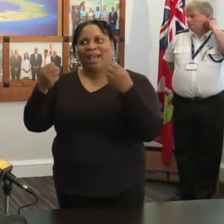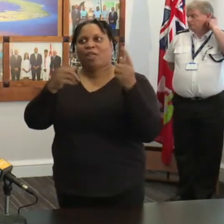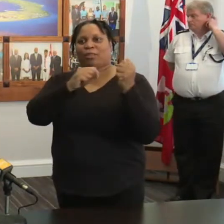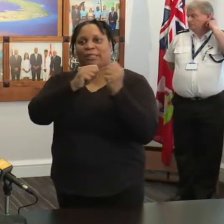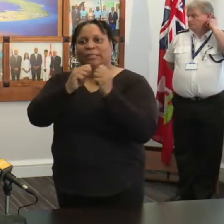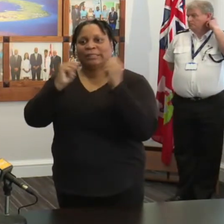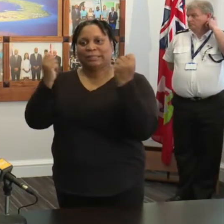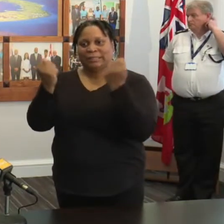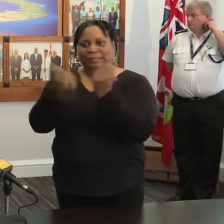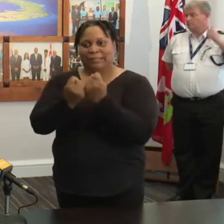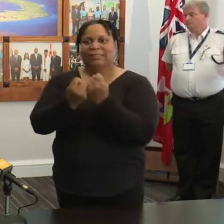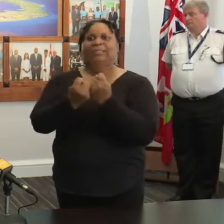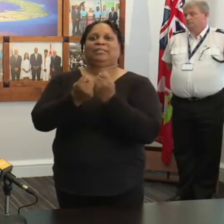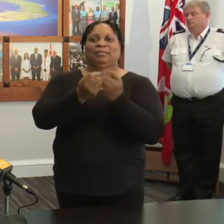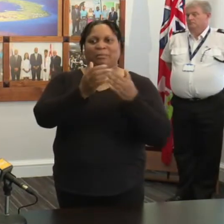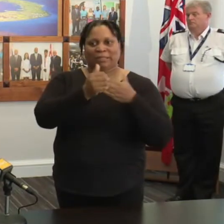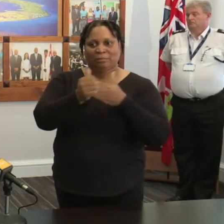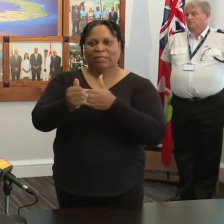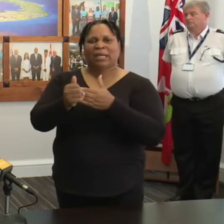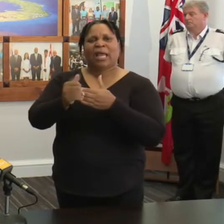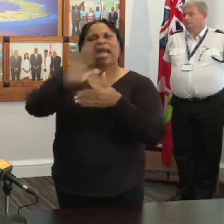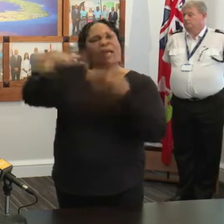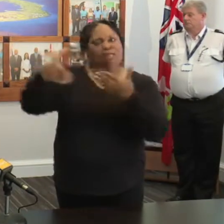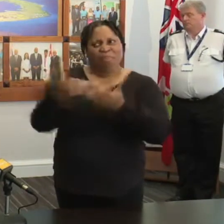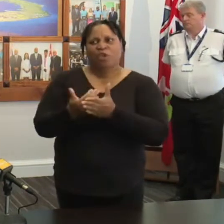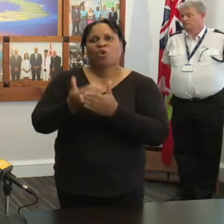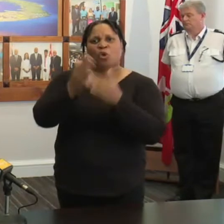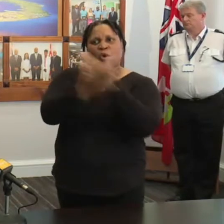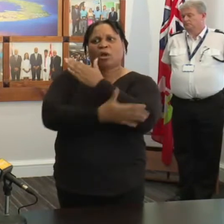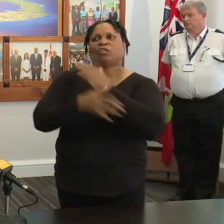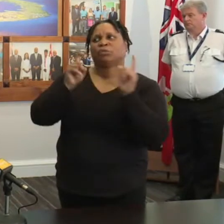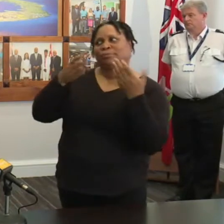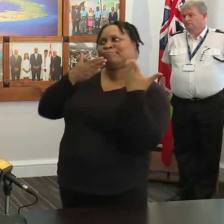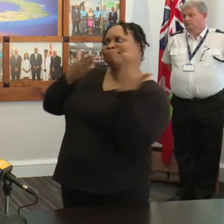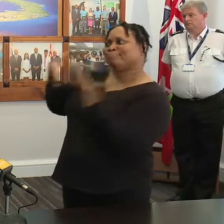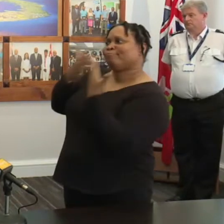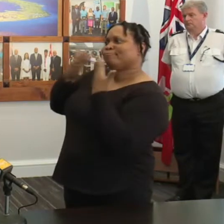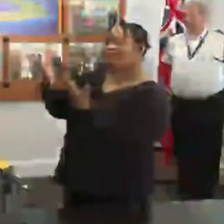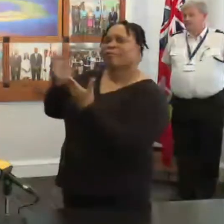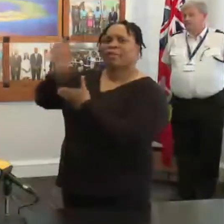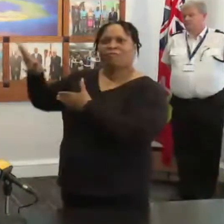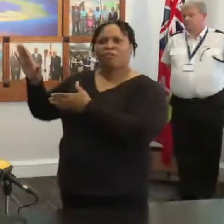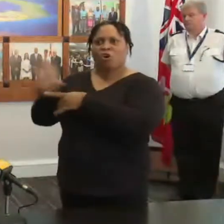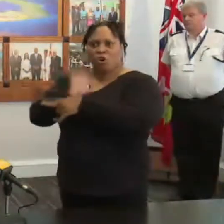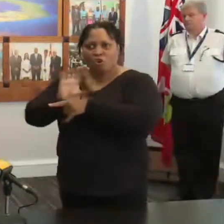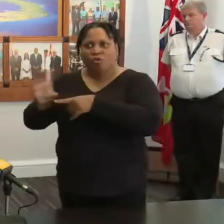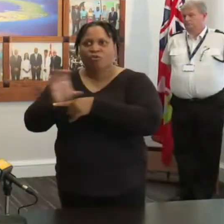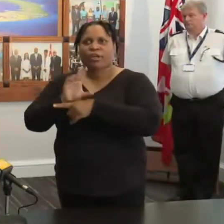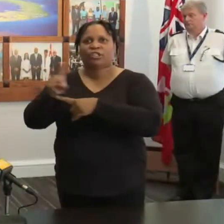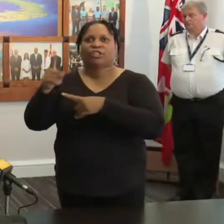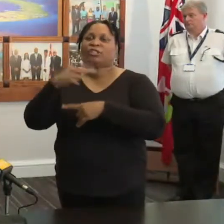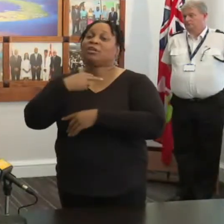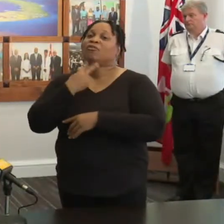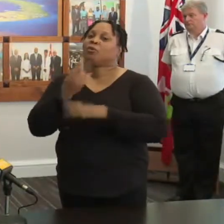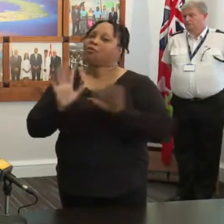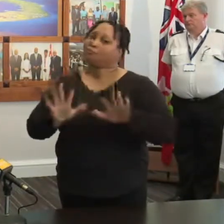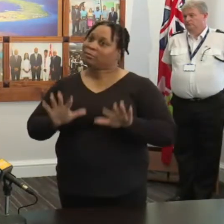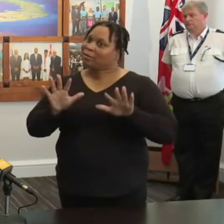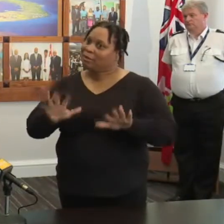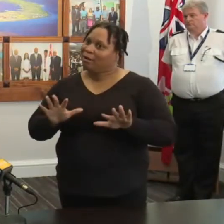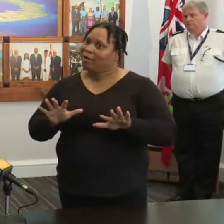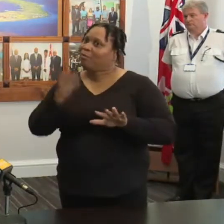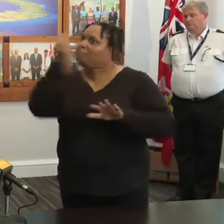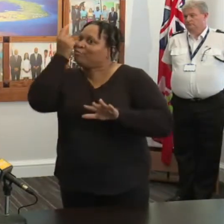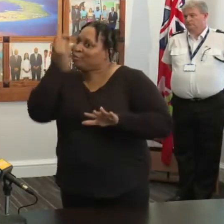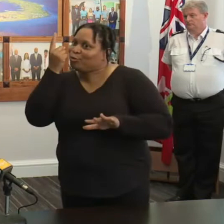and she deserves the entire country's gratitude as she works the twilight of her career. And she has been a voice of calm, a voice of